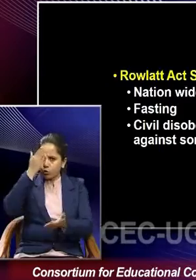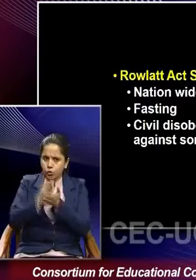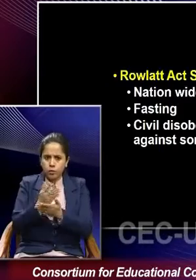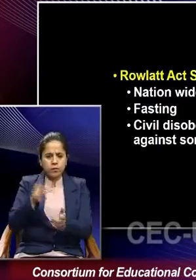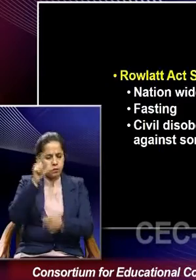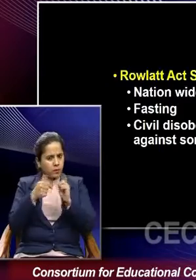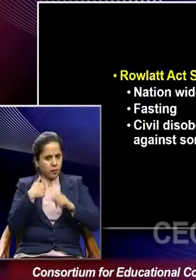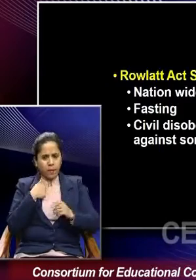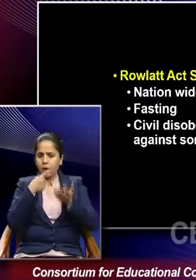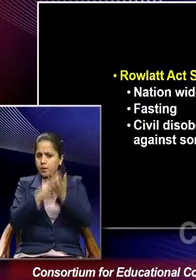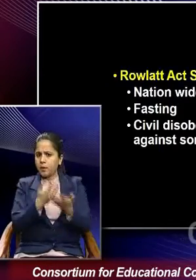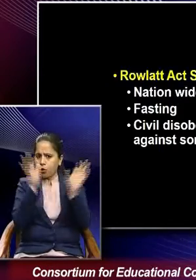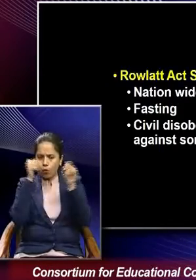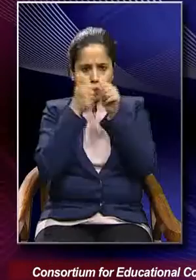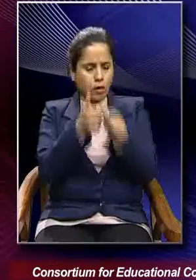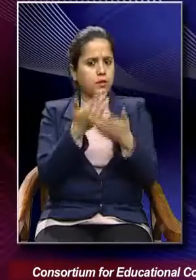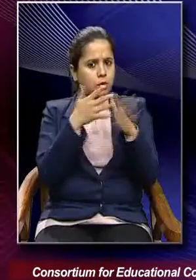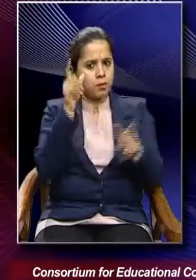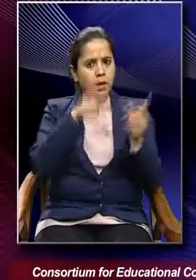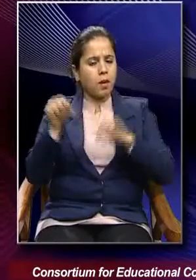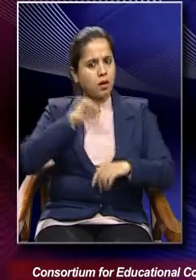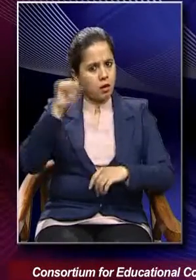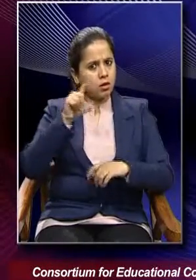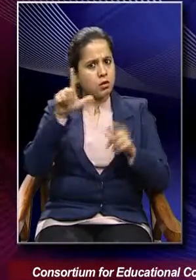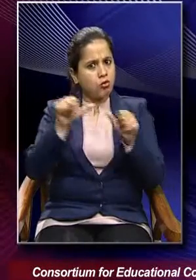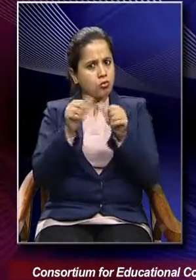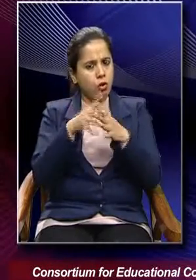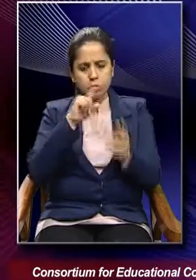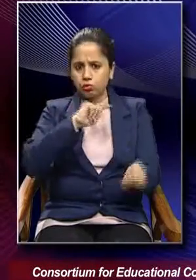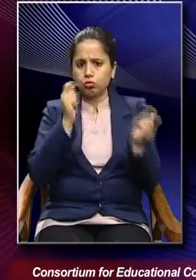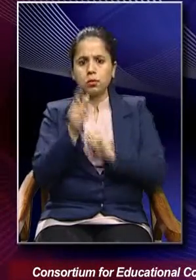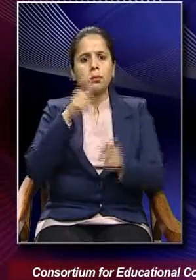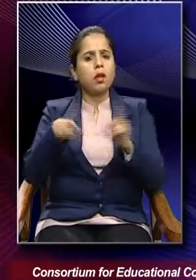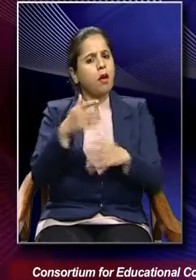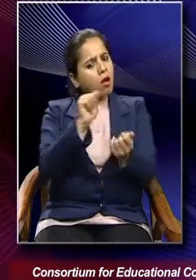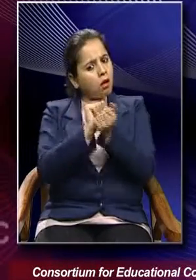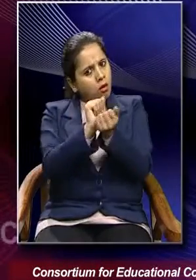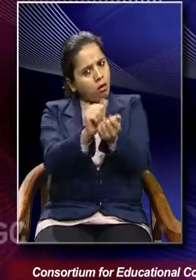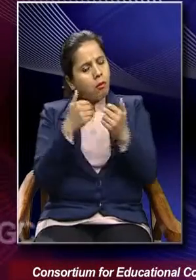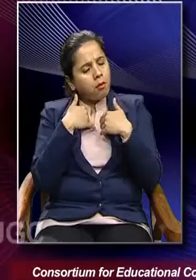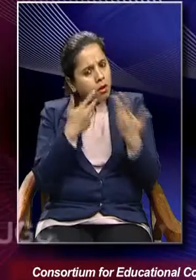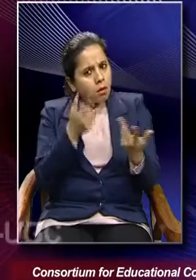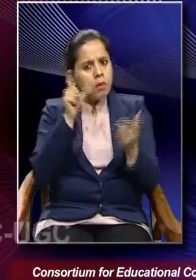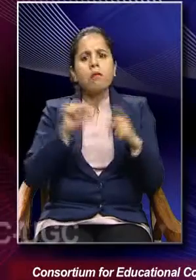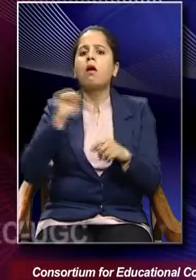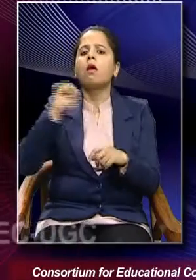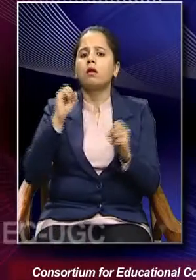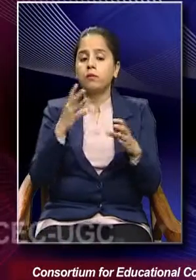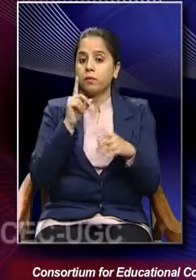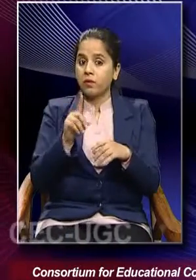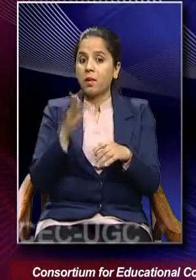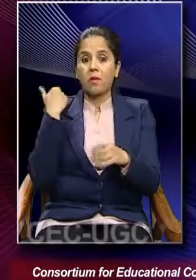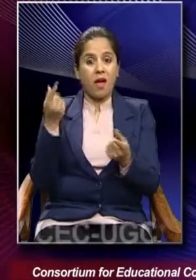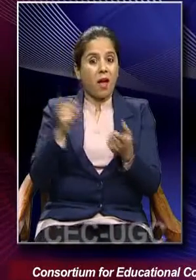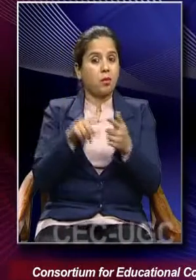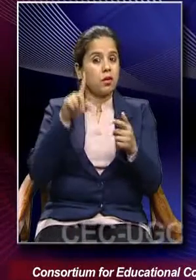disobedience movement against some specific laws, and finally the Jallianwala